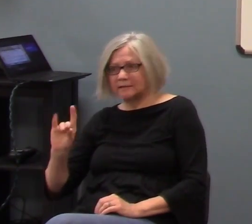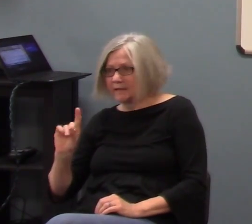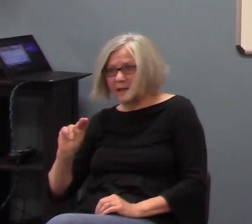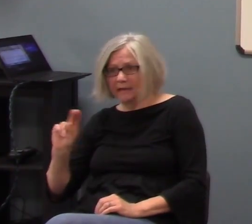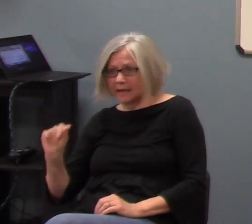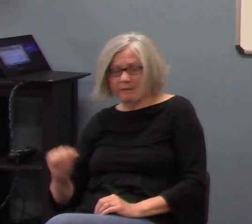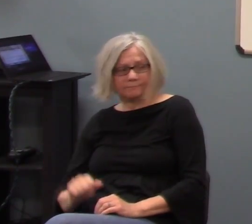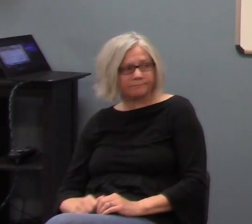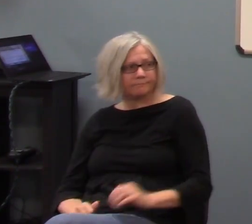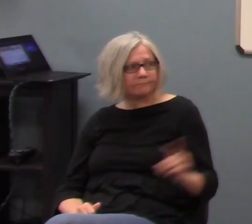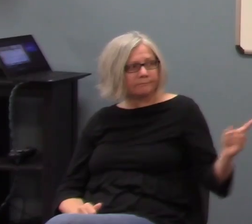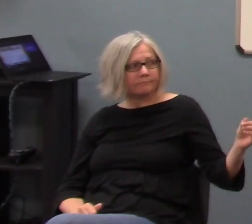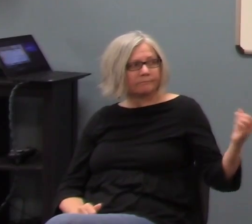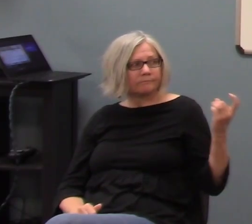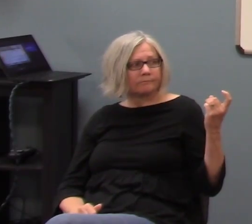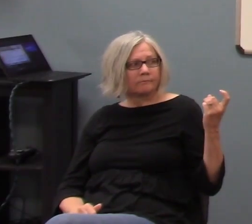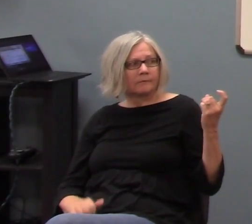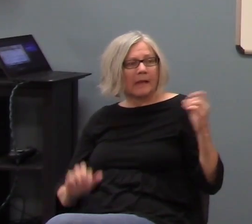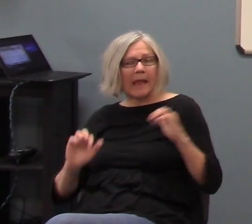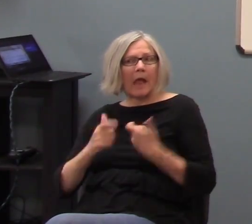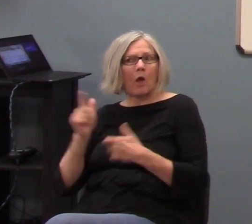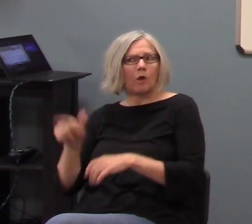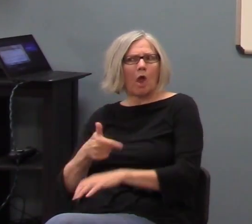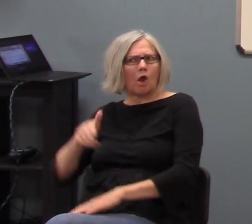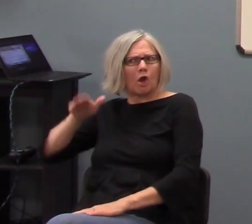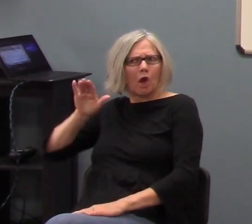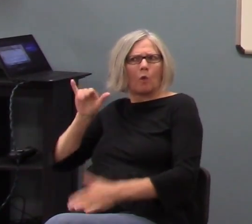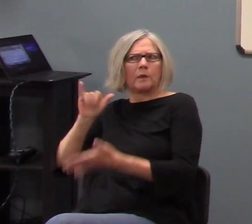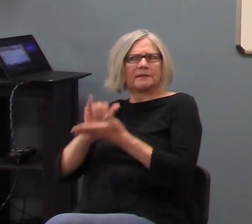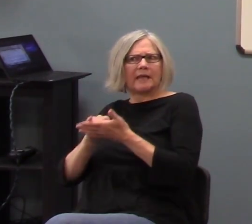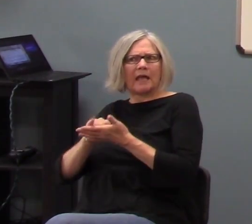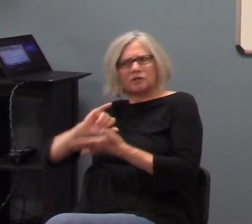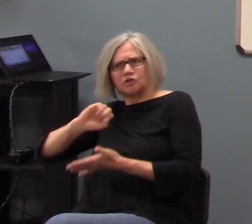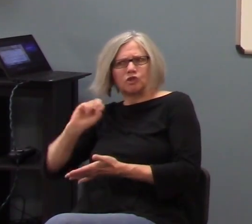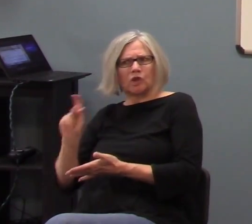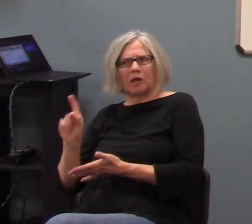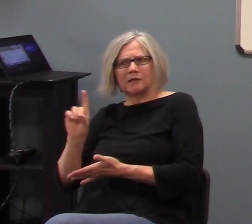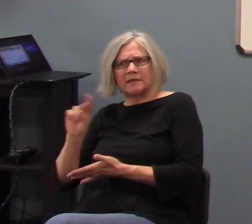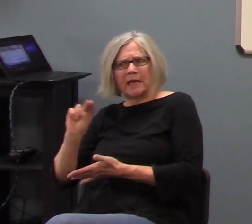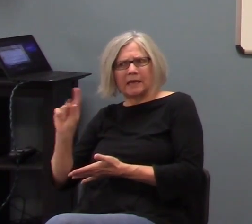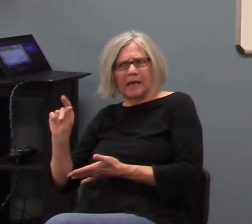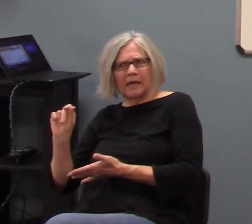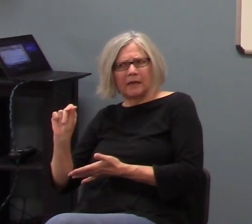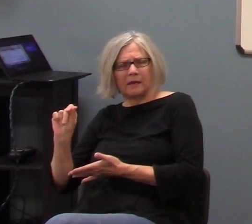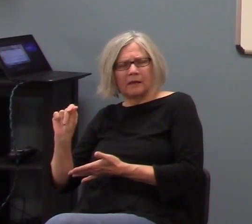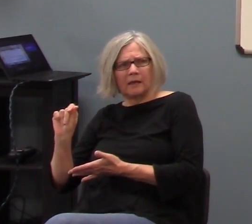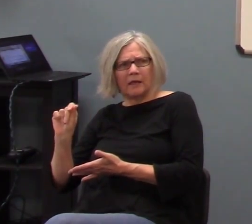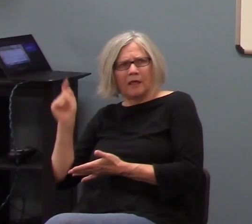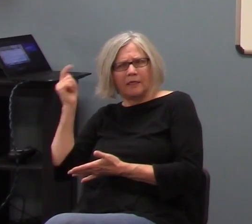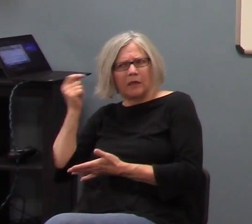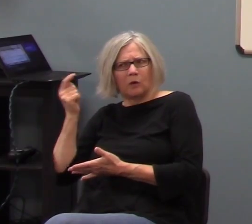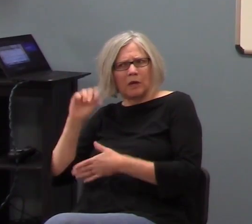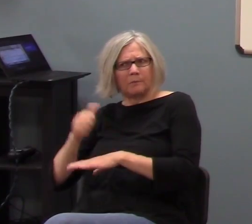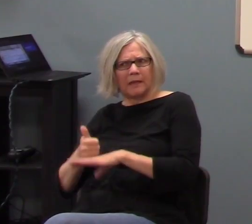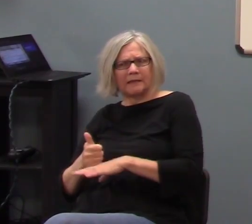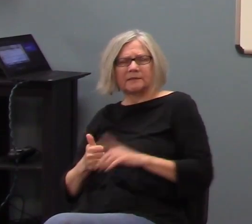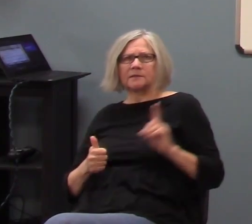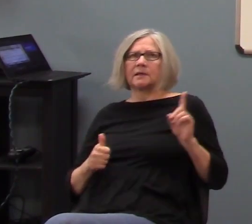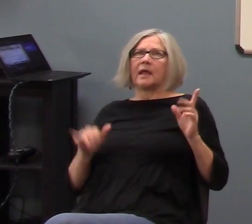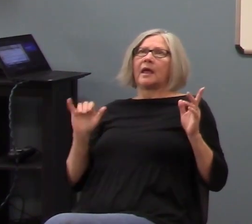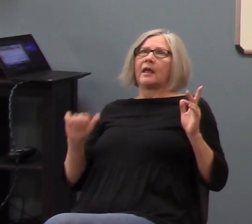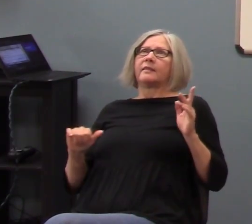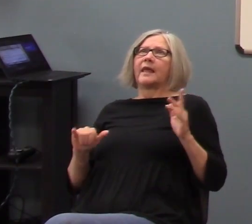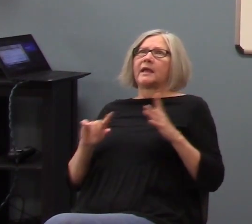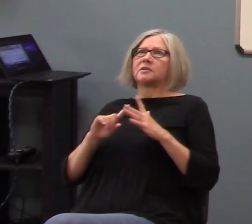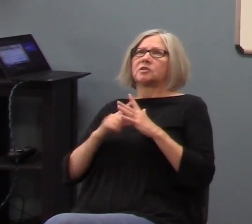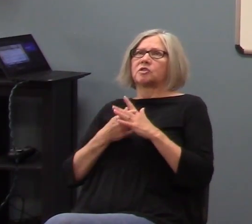junk DNA theory in place, and how long ago was it? It was, once we started, it started after the